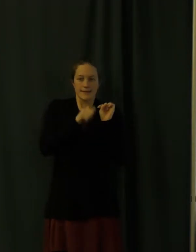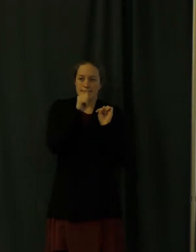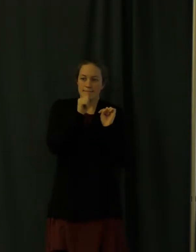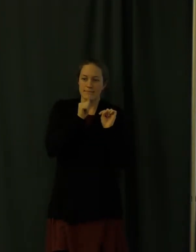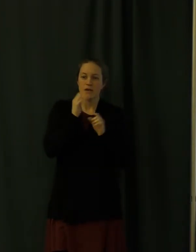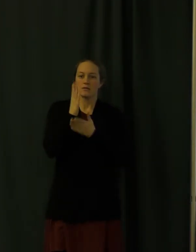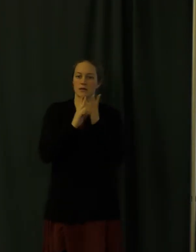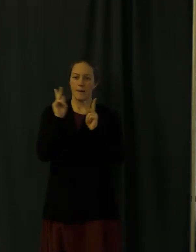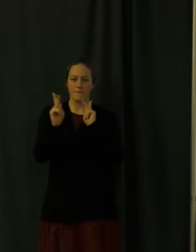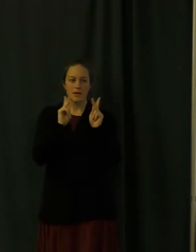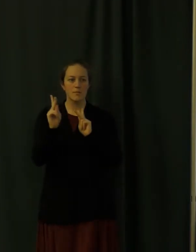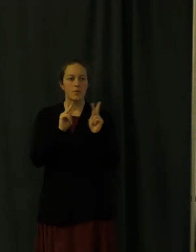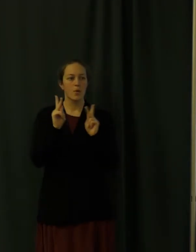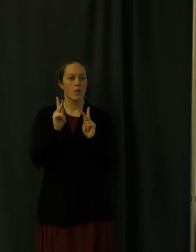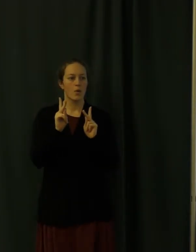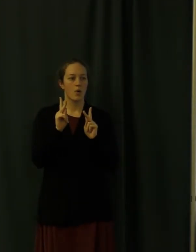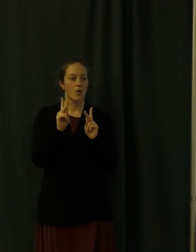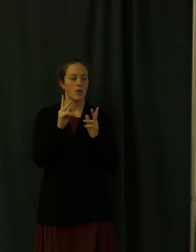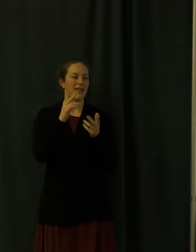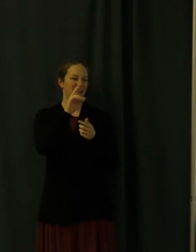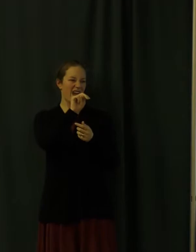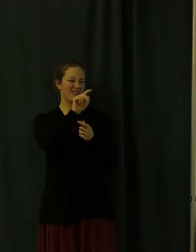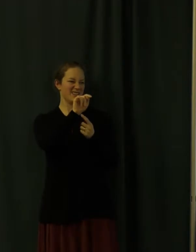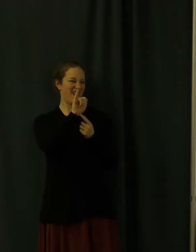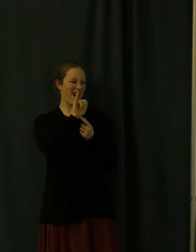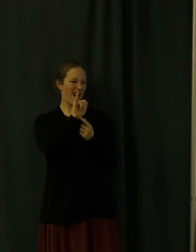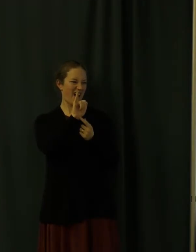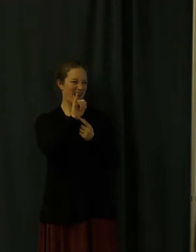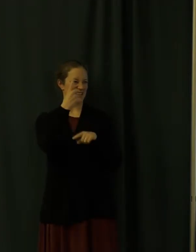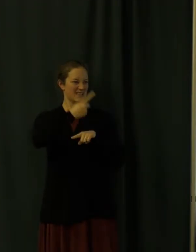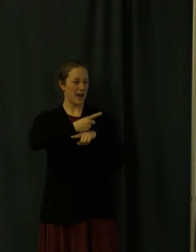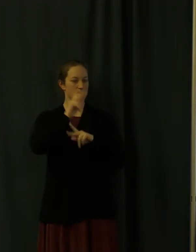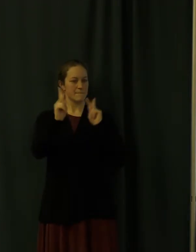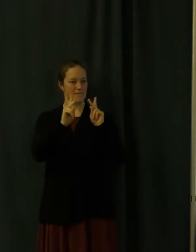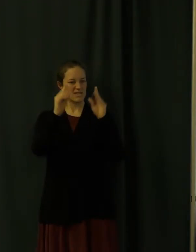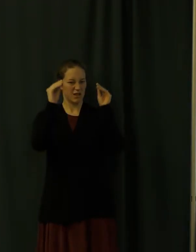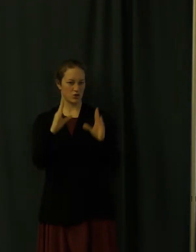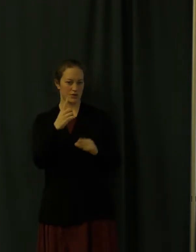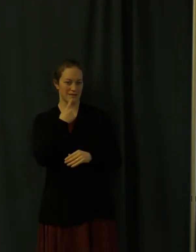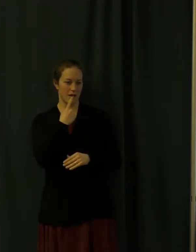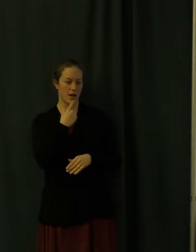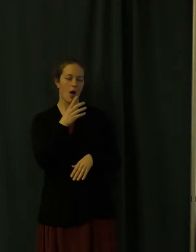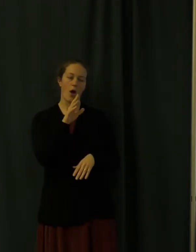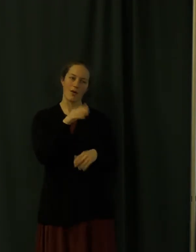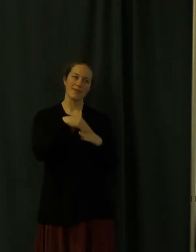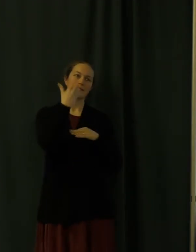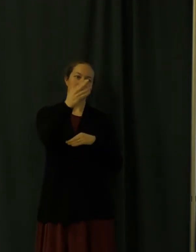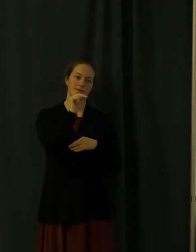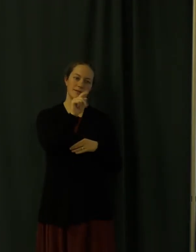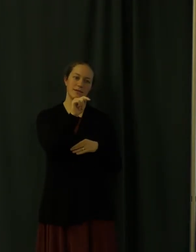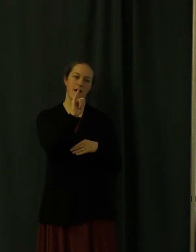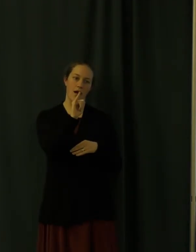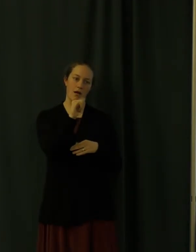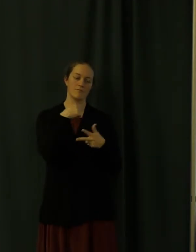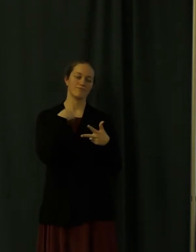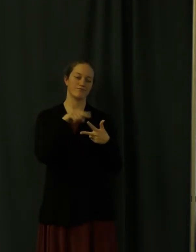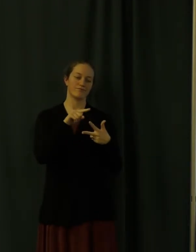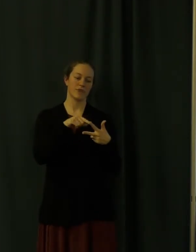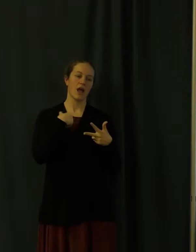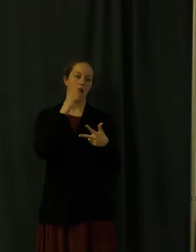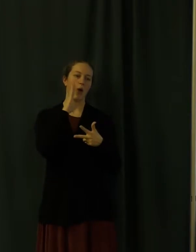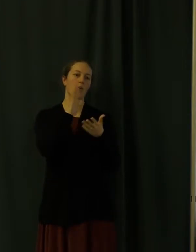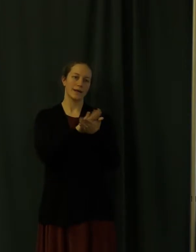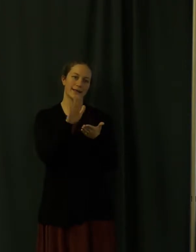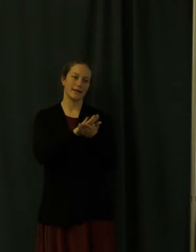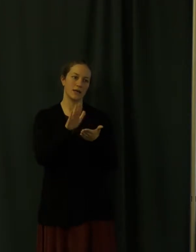I'm just going to we're NTI, right? So teachers will say, like, on our next NTI day, I'm going to spend some time organizing my Shared with Me. That's not cleaning somebody else's